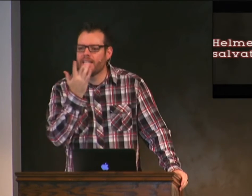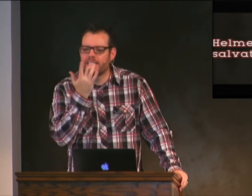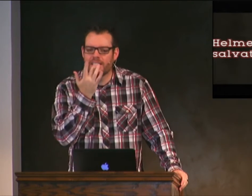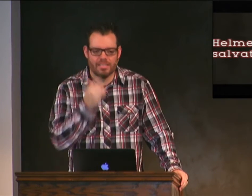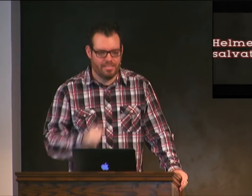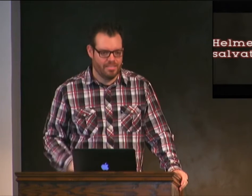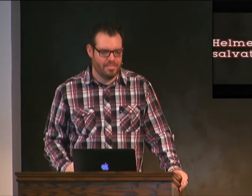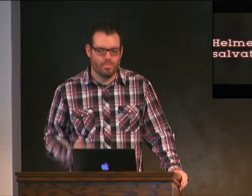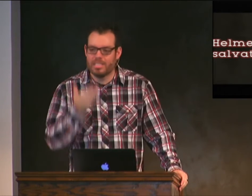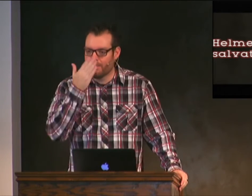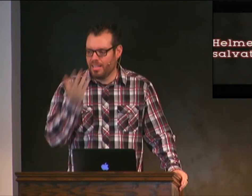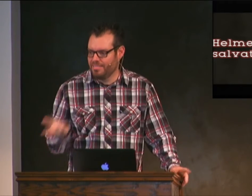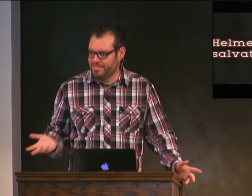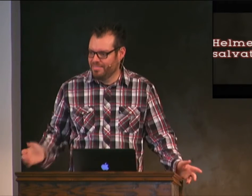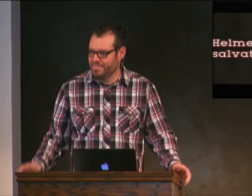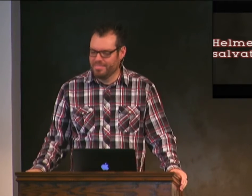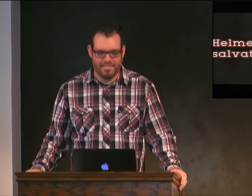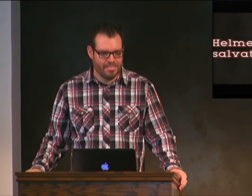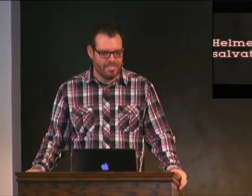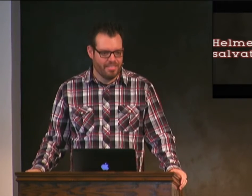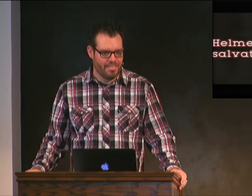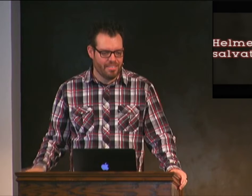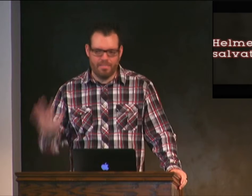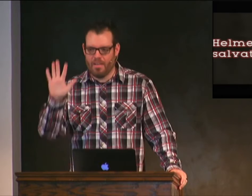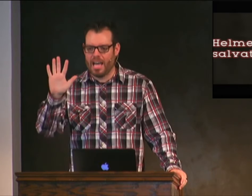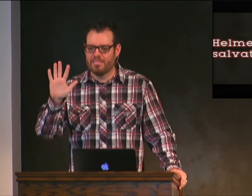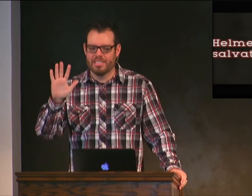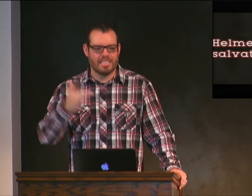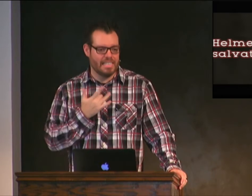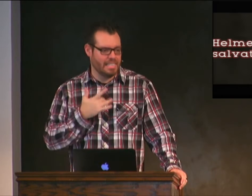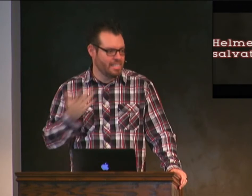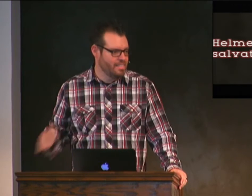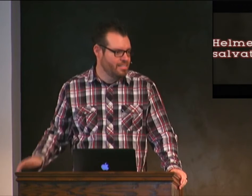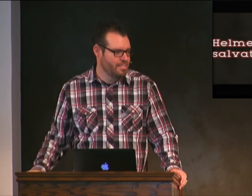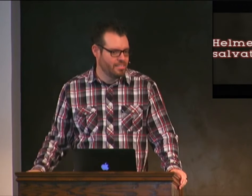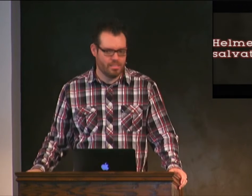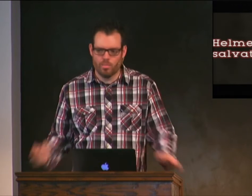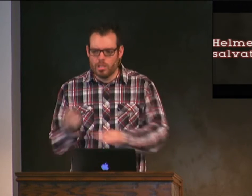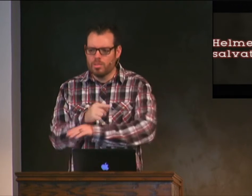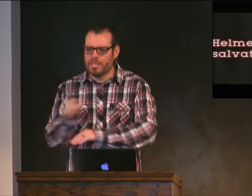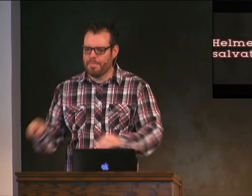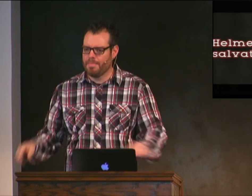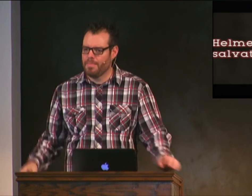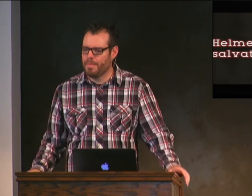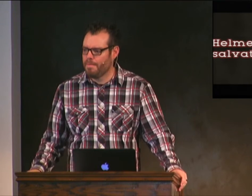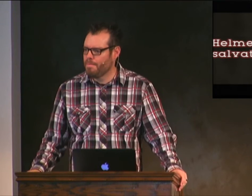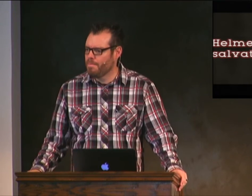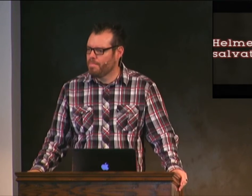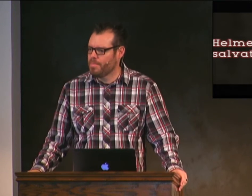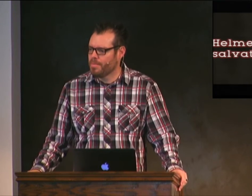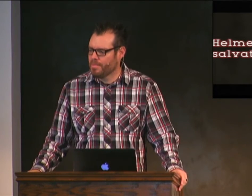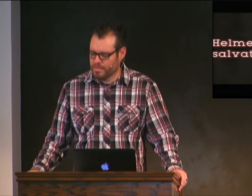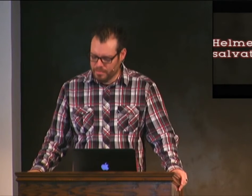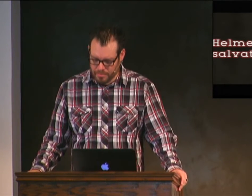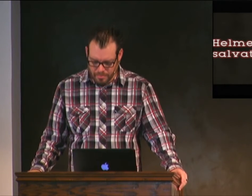We taste, we smell. Five senses. We use them.